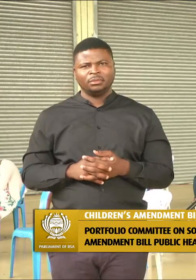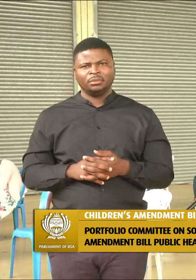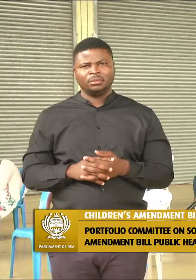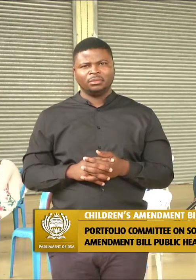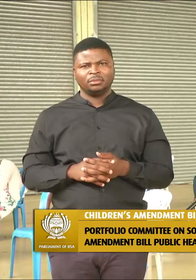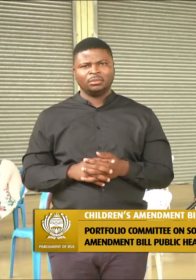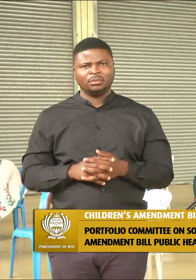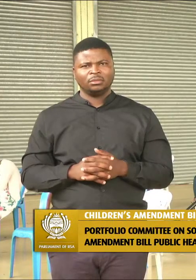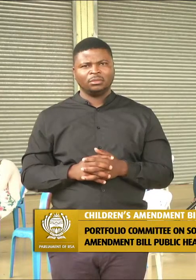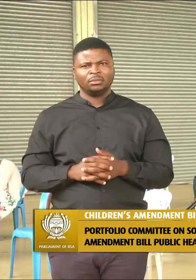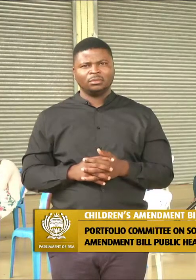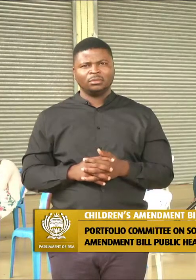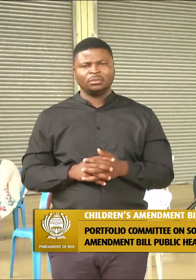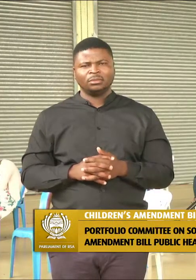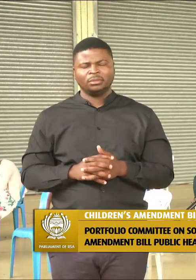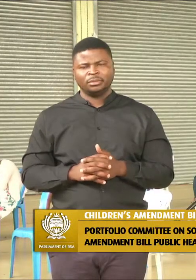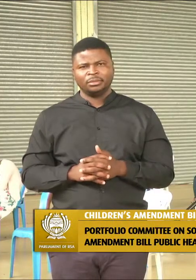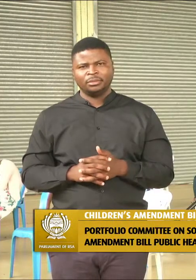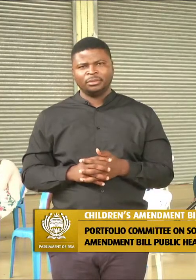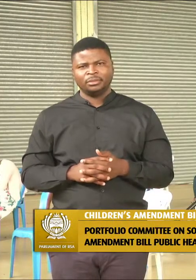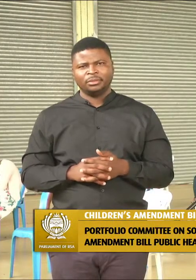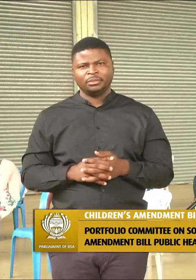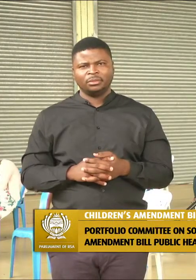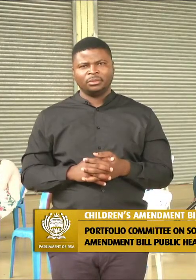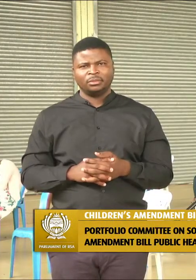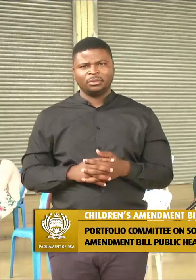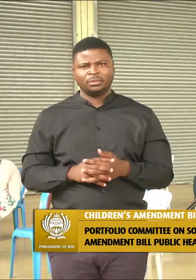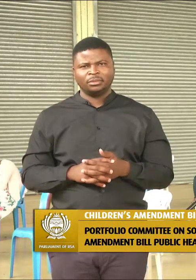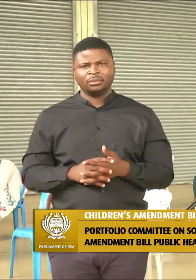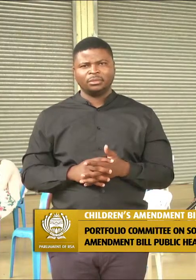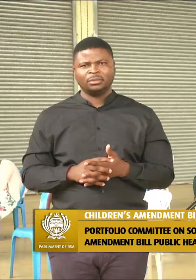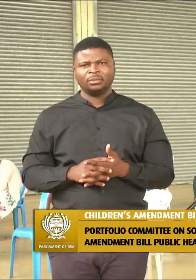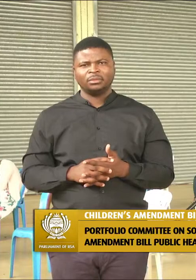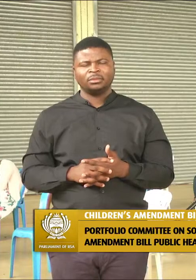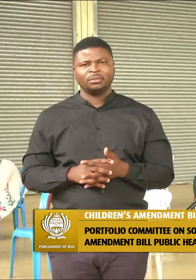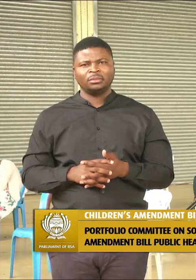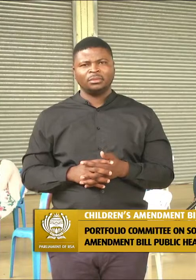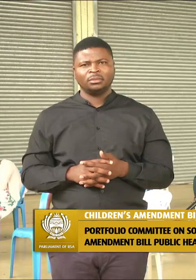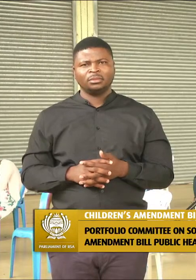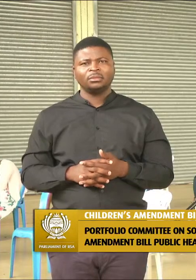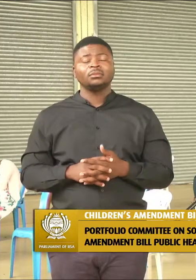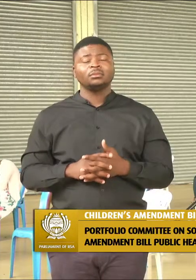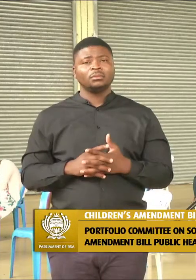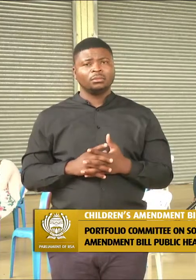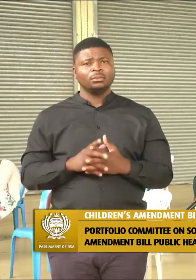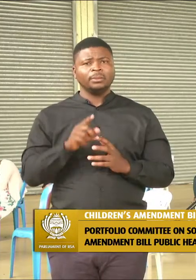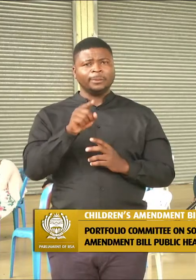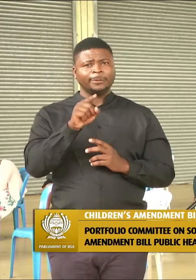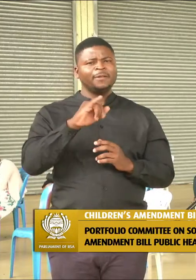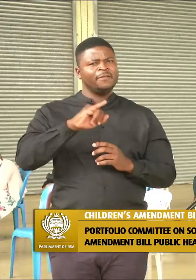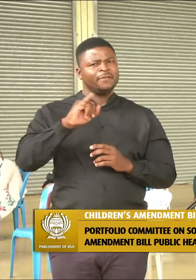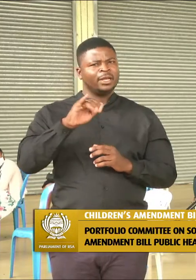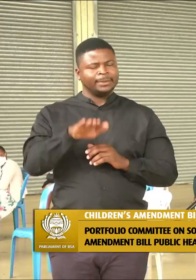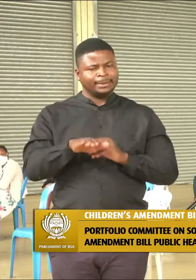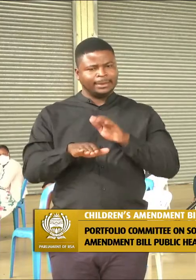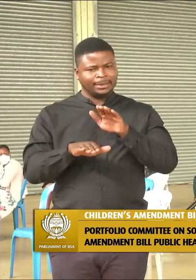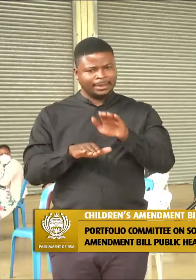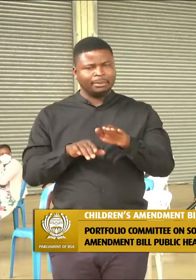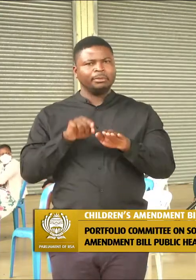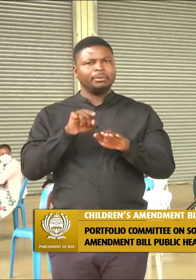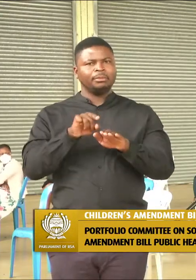amandla alinganayo ngokuqondene nalokho. As a starting point, Kuqalwe lapho nje.